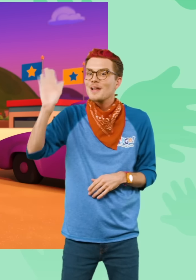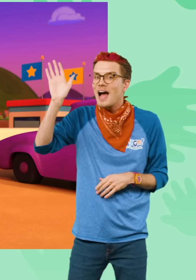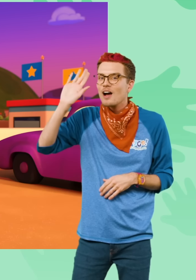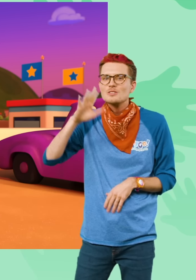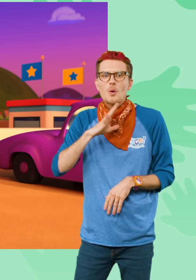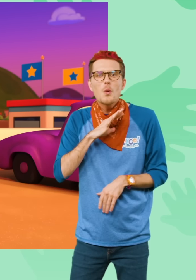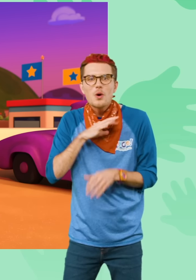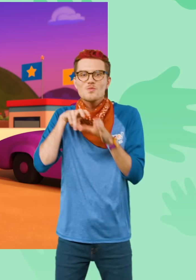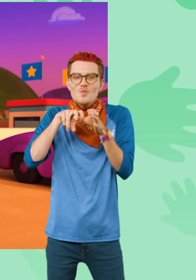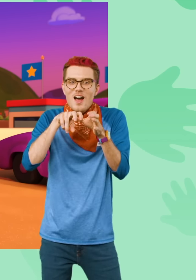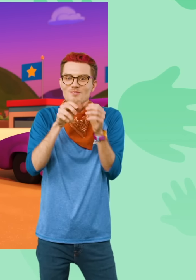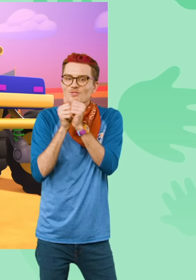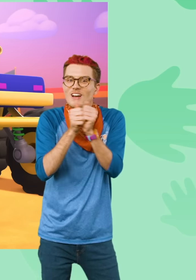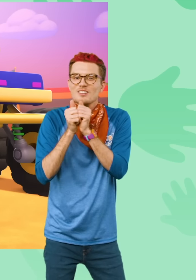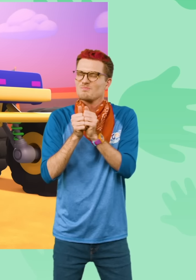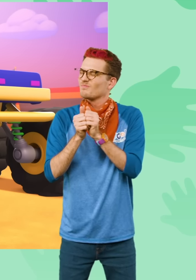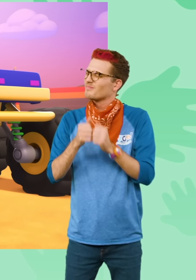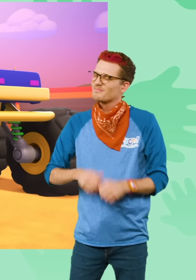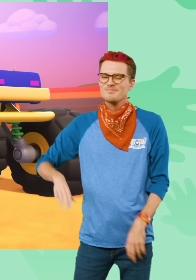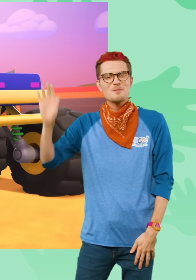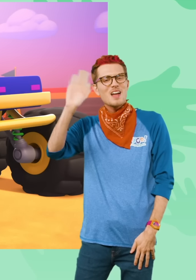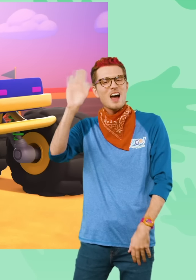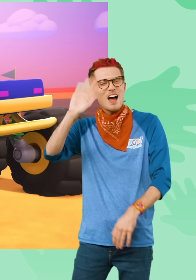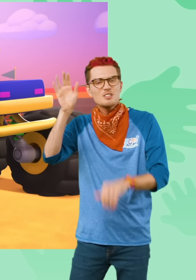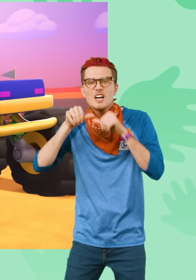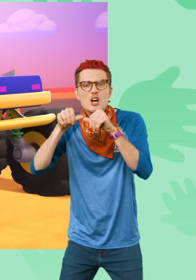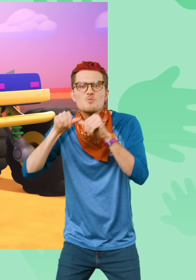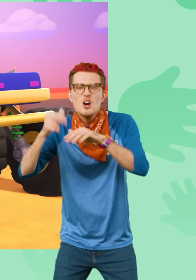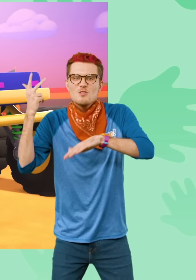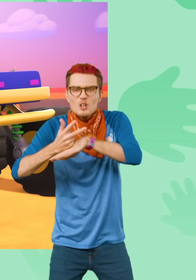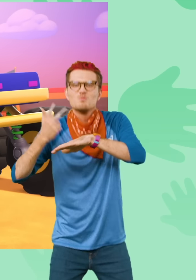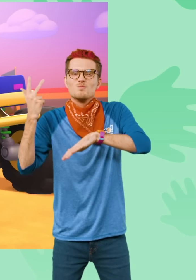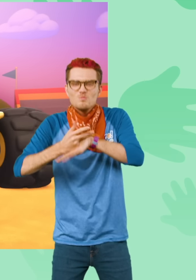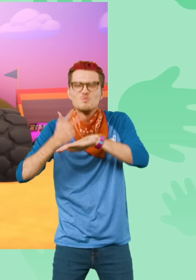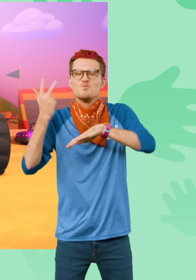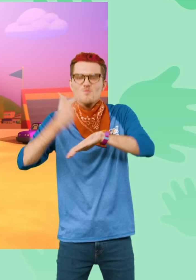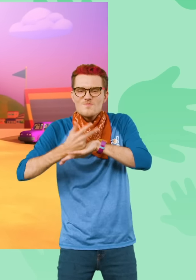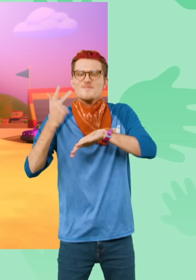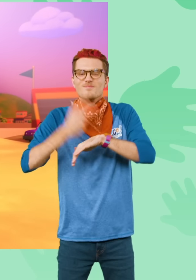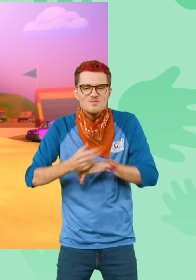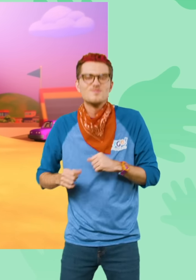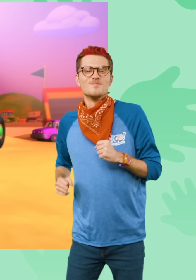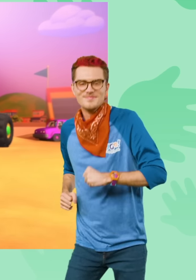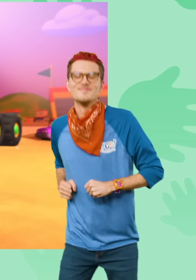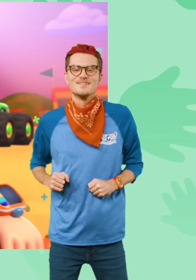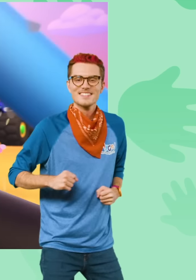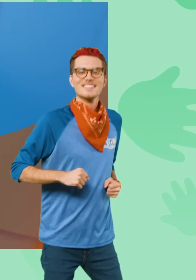was so cool to ride with you! Bye, Blippi! Keep on crushing!